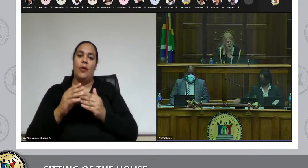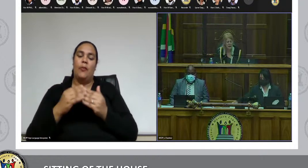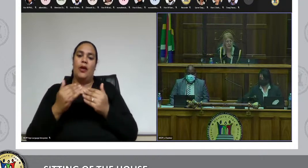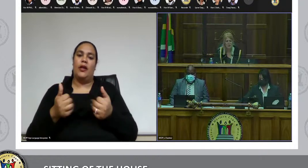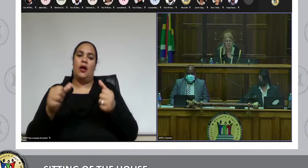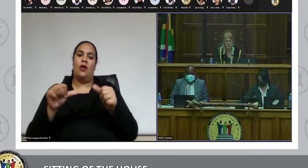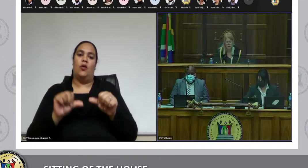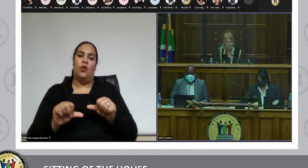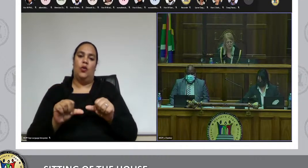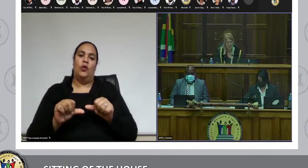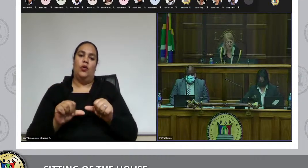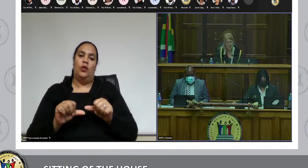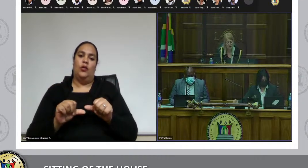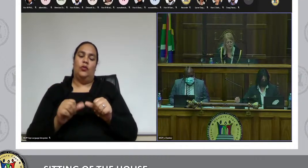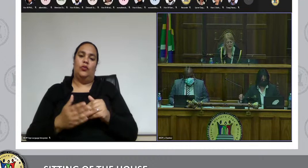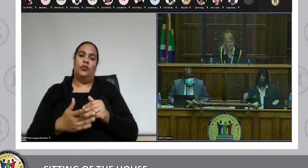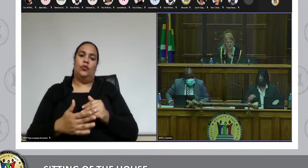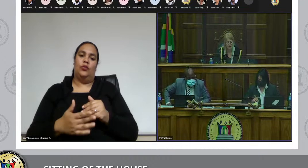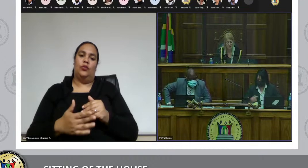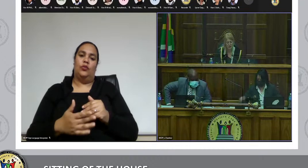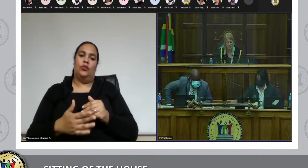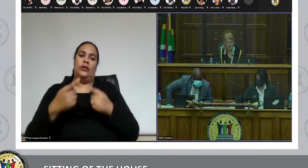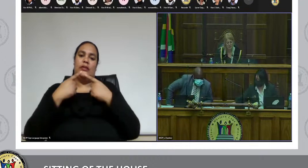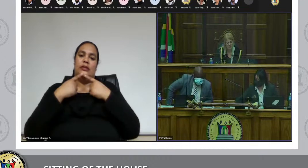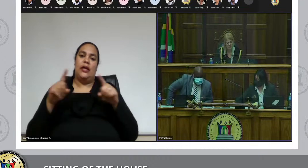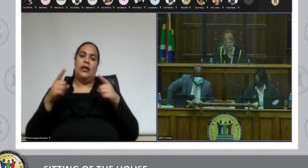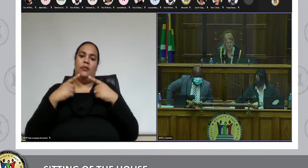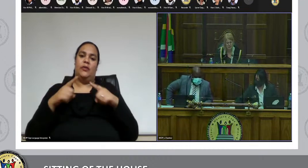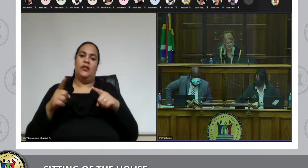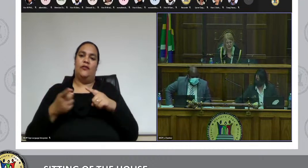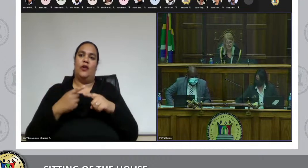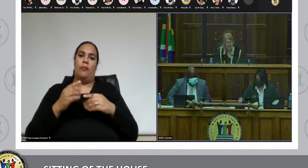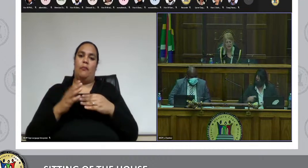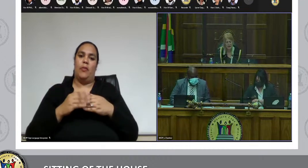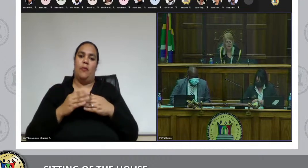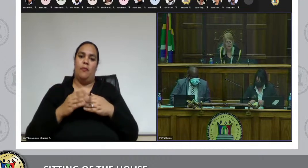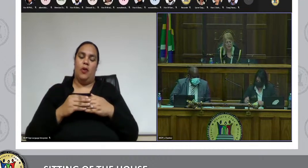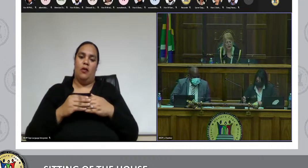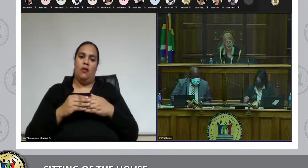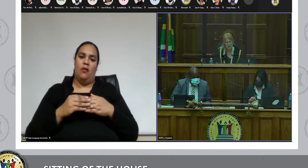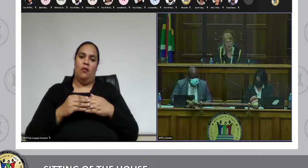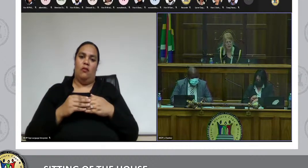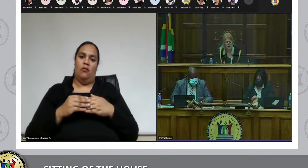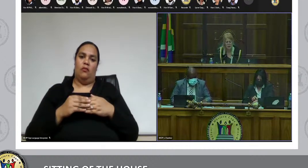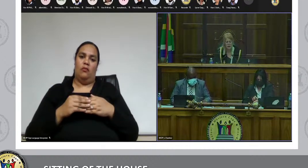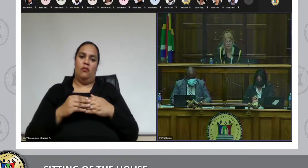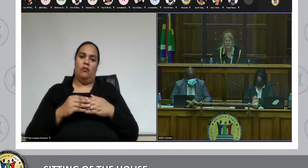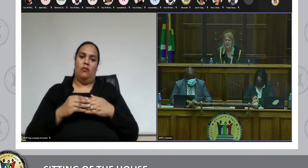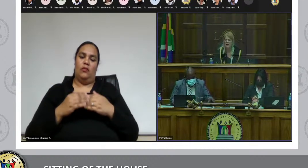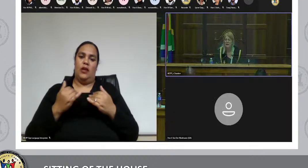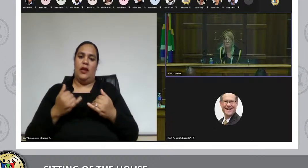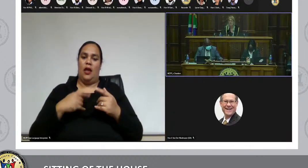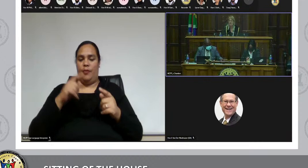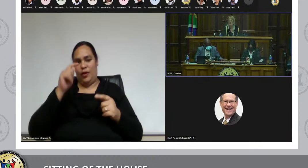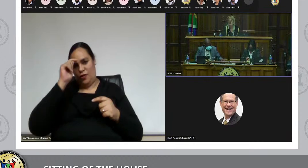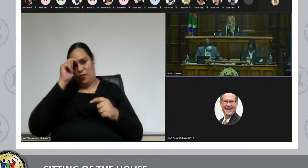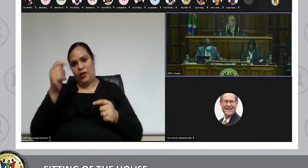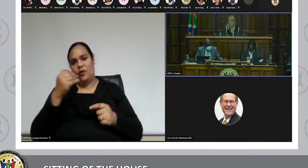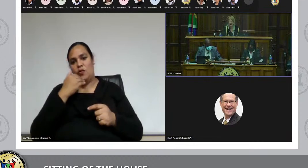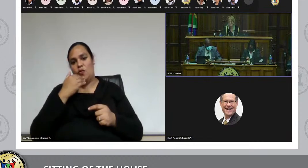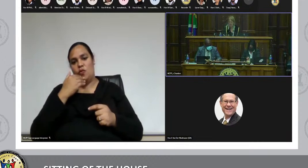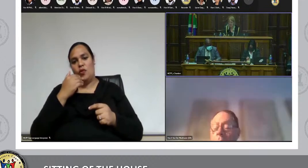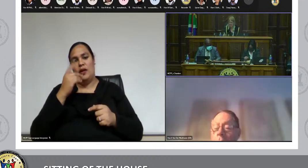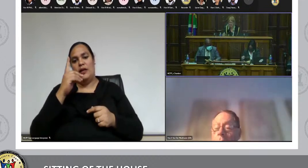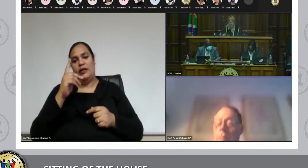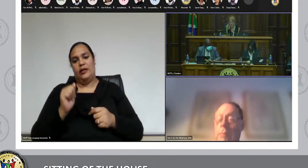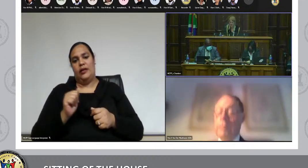move forward to statements by members. I now recognise the